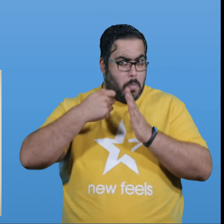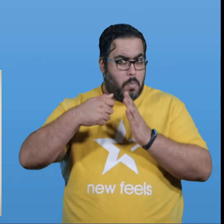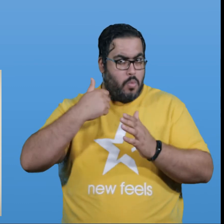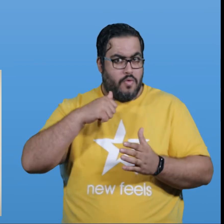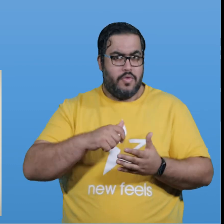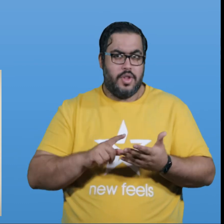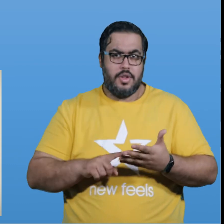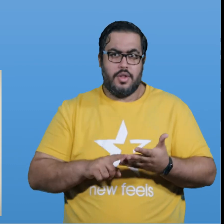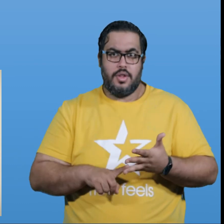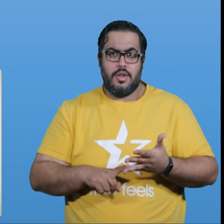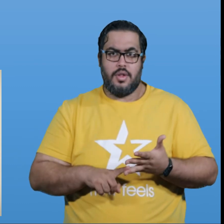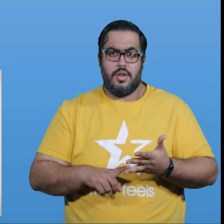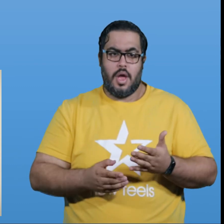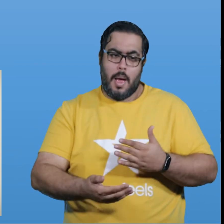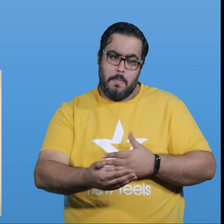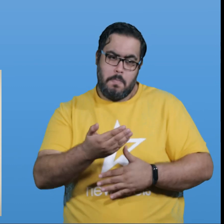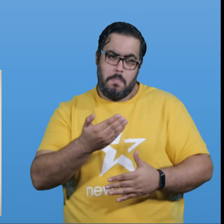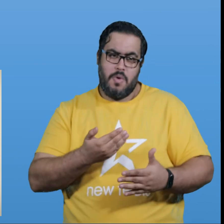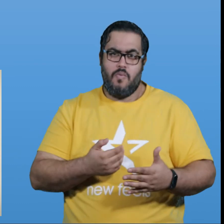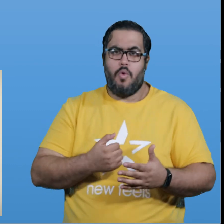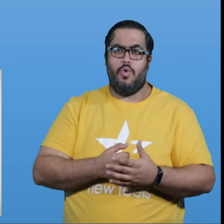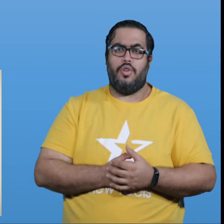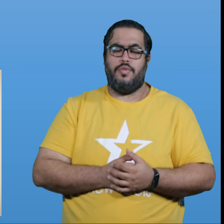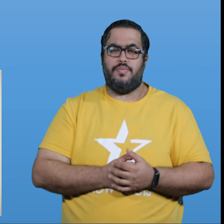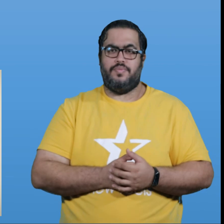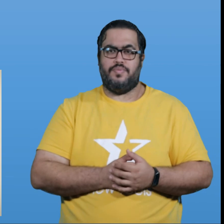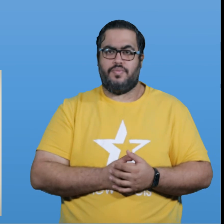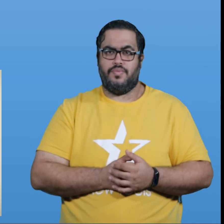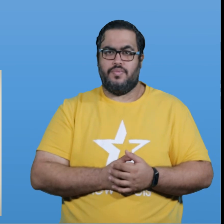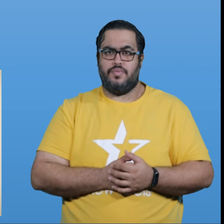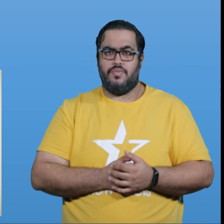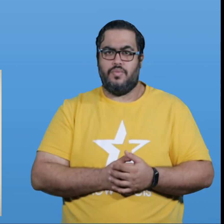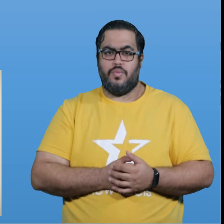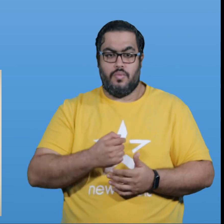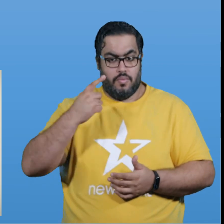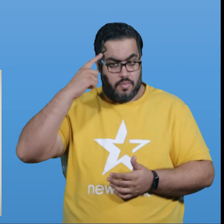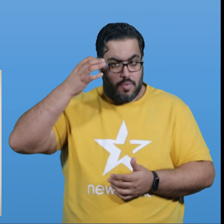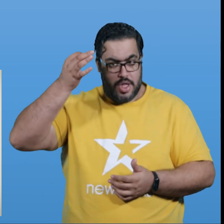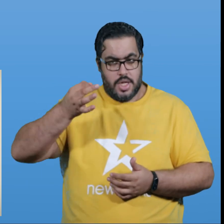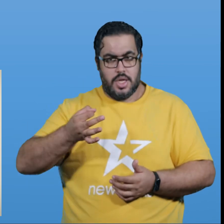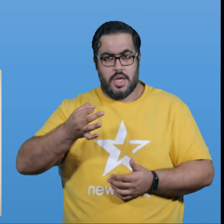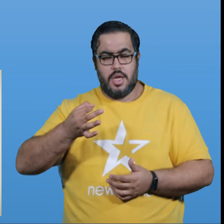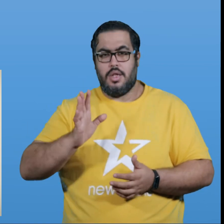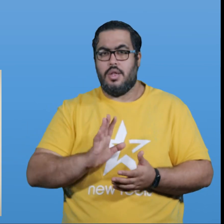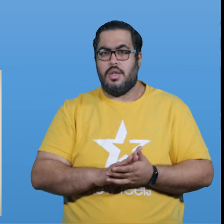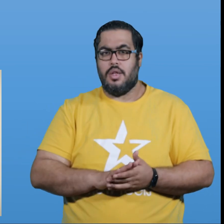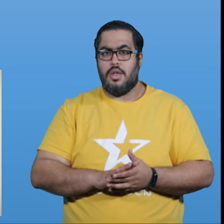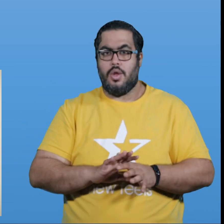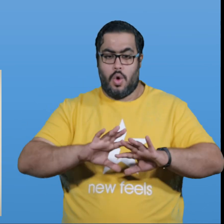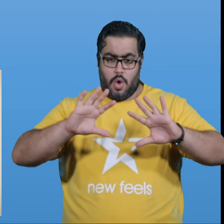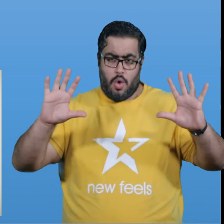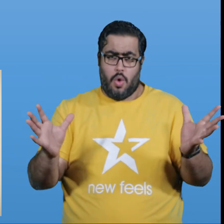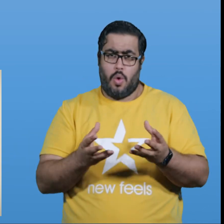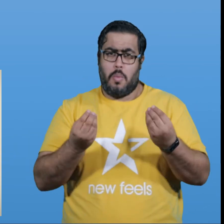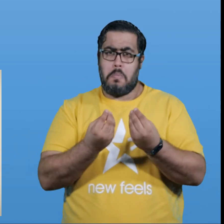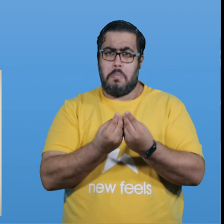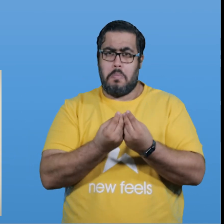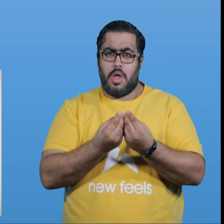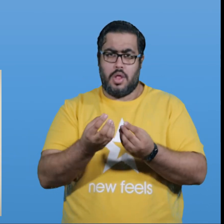together, and based on your own experience when you want to go to a new movie, what's the answer here? Seminar